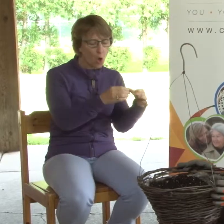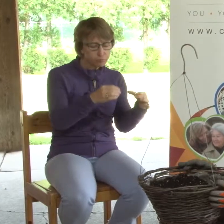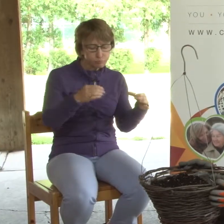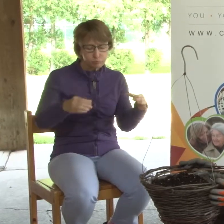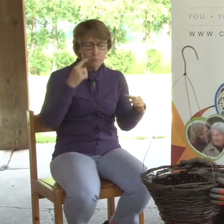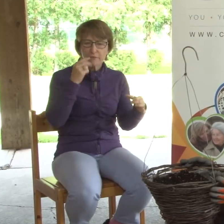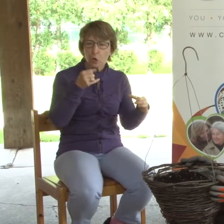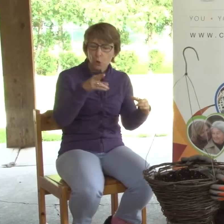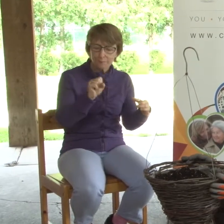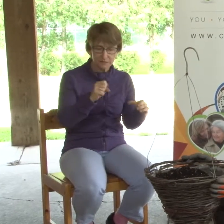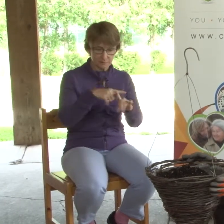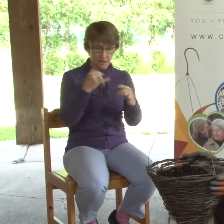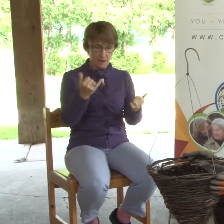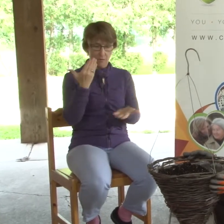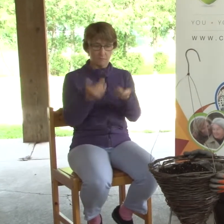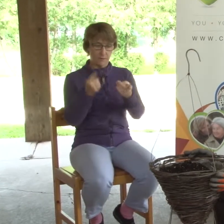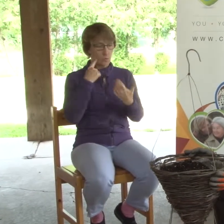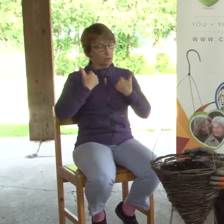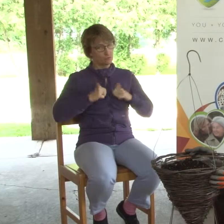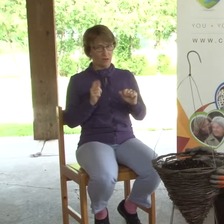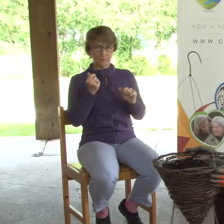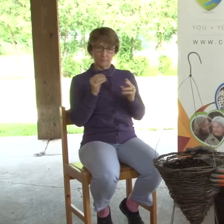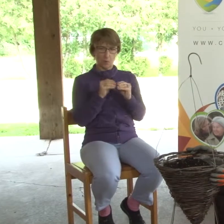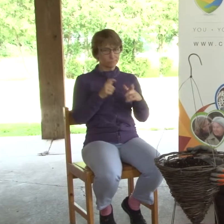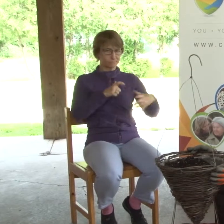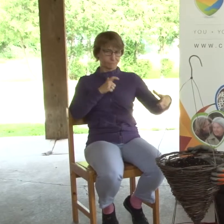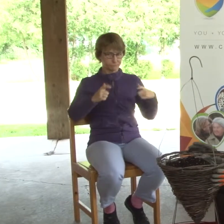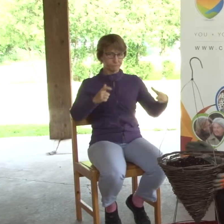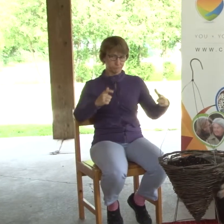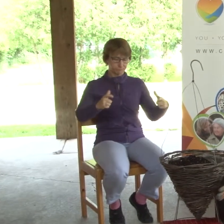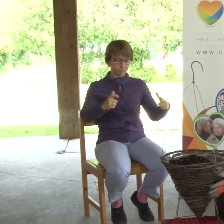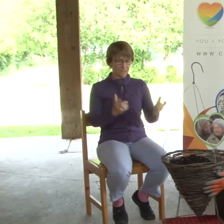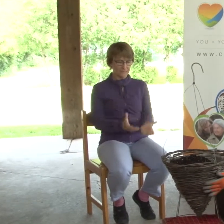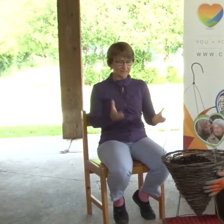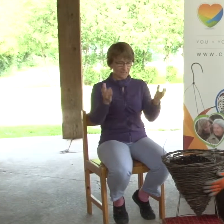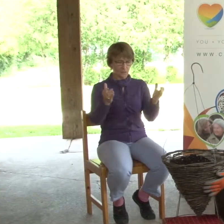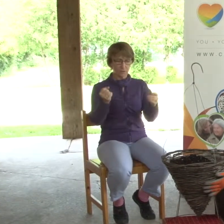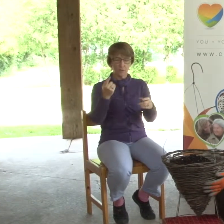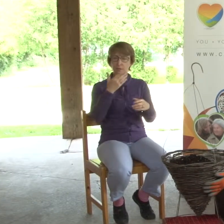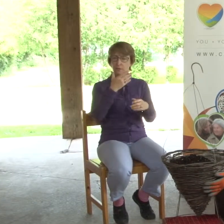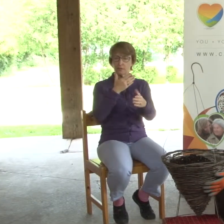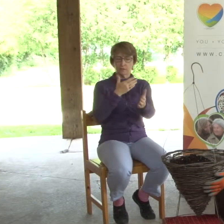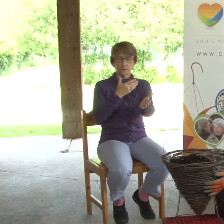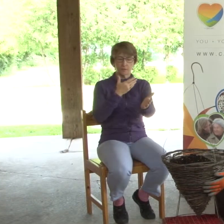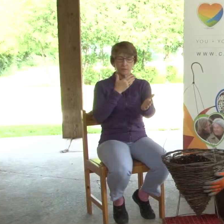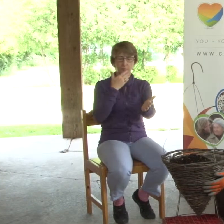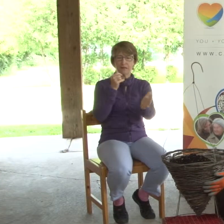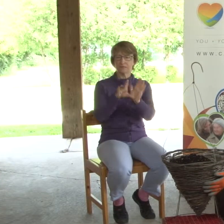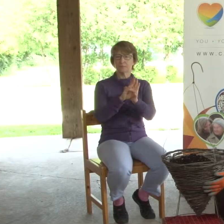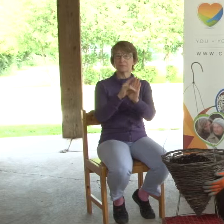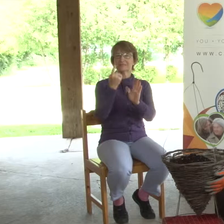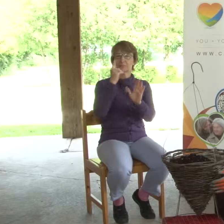But now you may want to tackle a larger container. And the best thing to do is go for a medium that is light